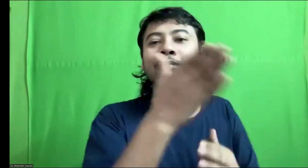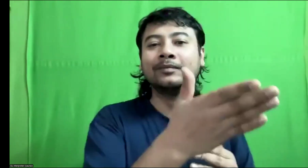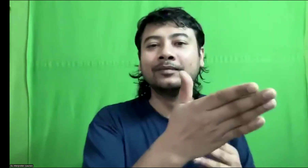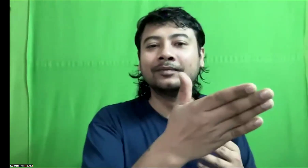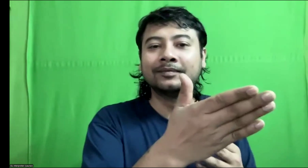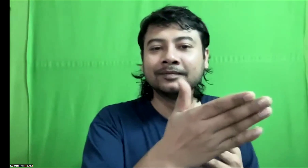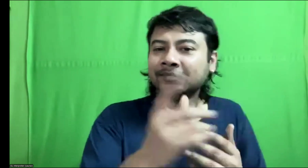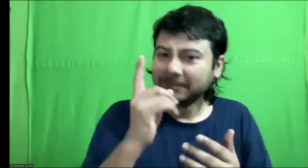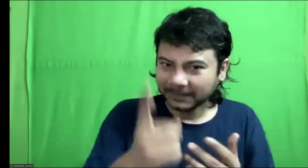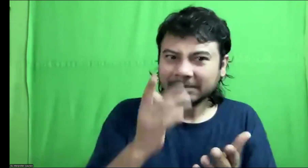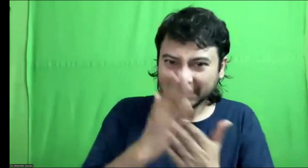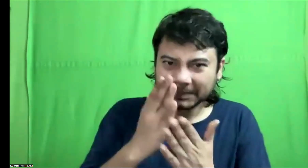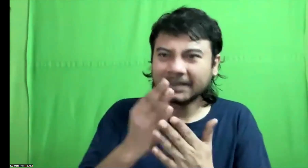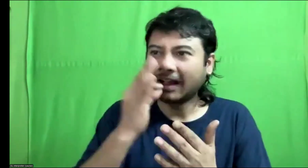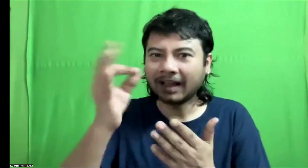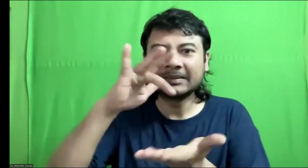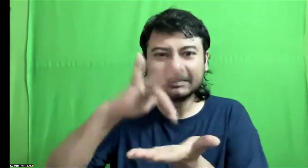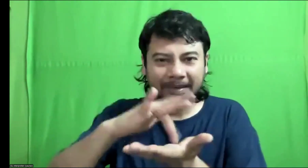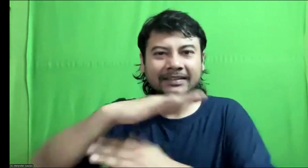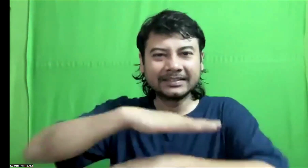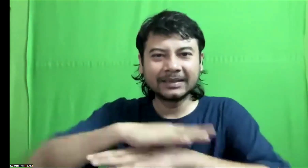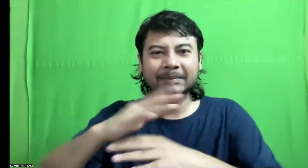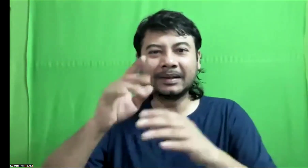can just visit door to door and do this program.